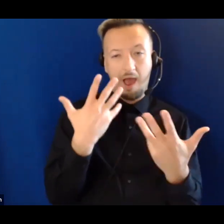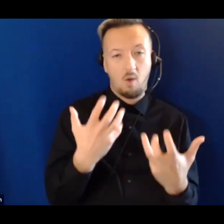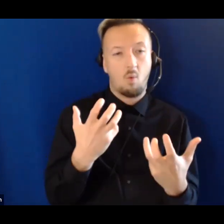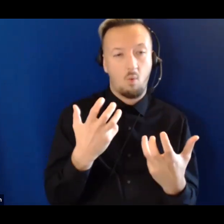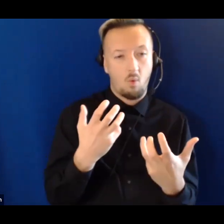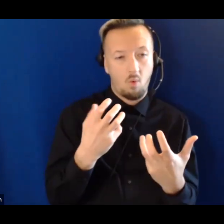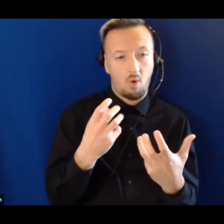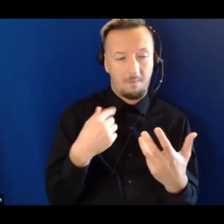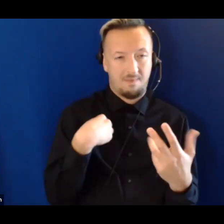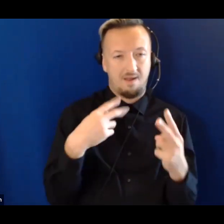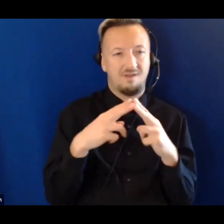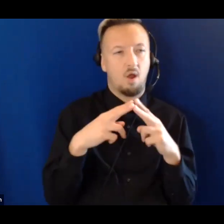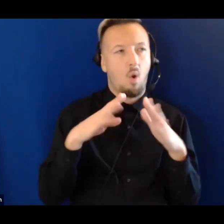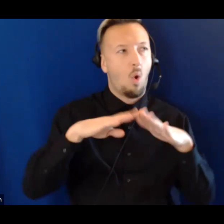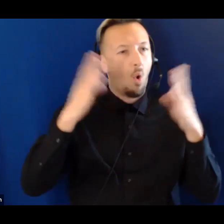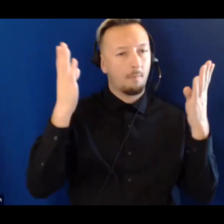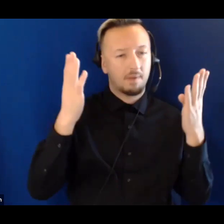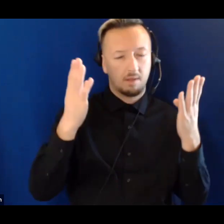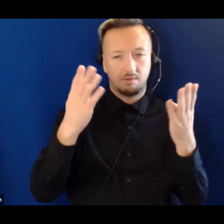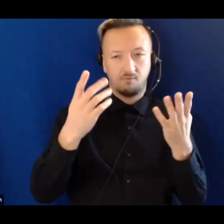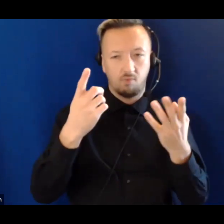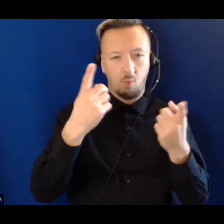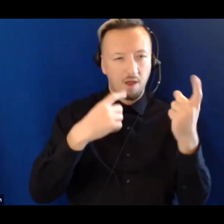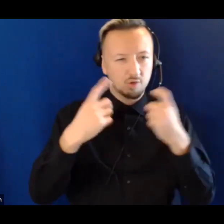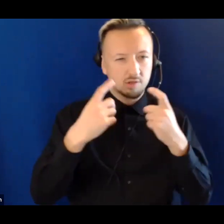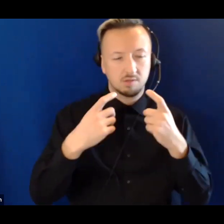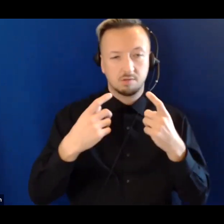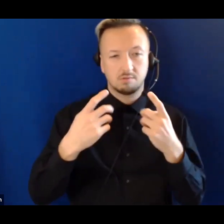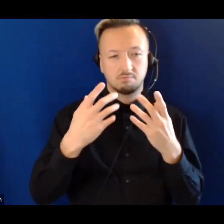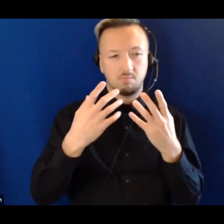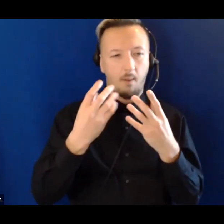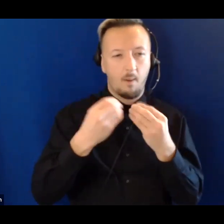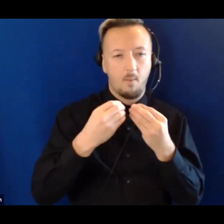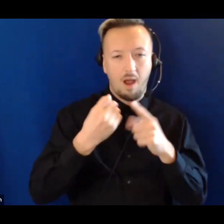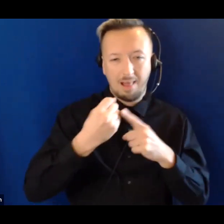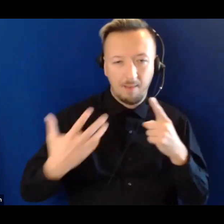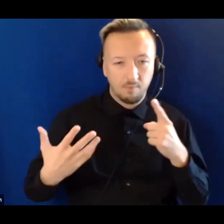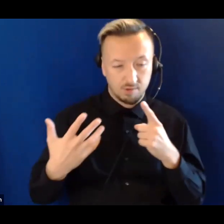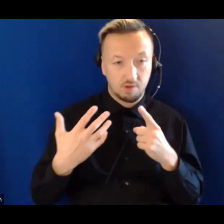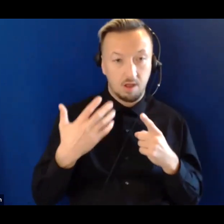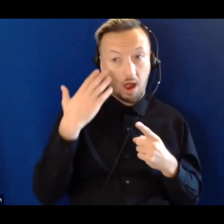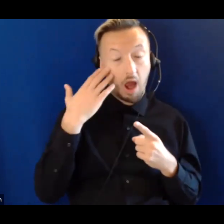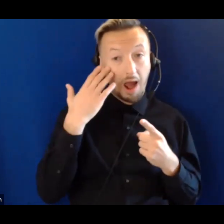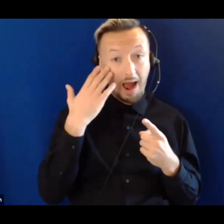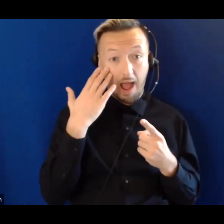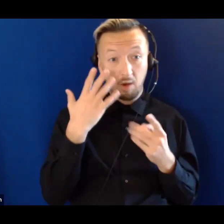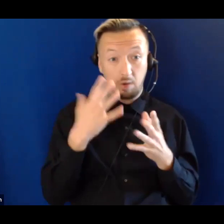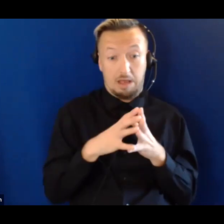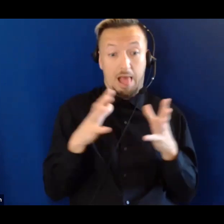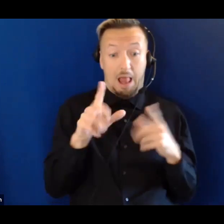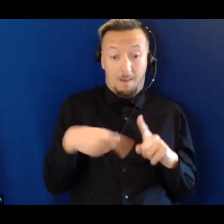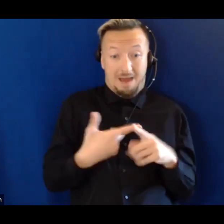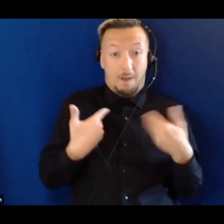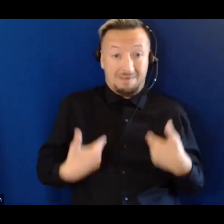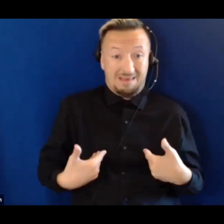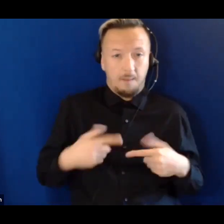I'm also super open to the questions that are going to come in and just elaborating more on what I'm saying. I know it was kind of a lot more about me, but that's just kind of